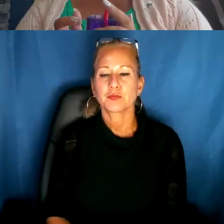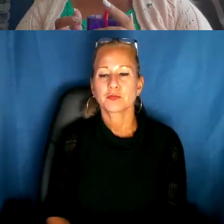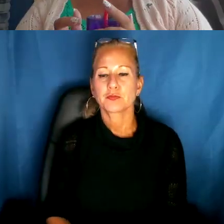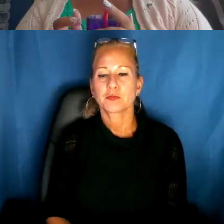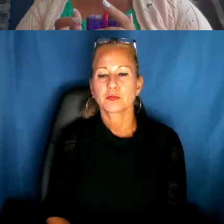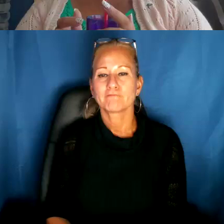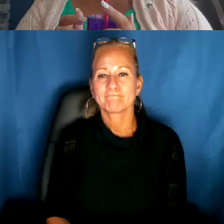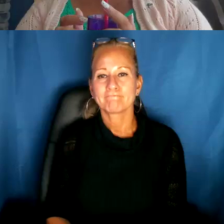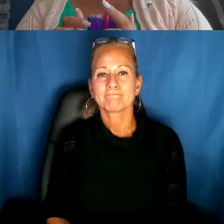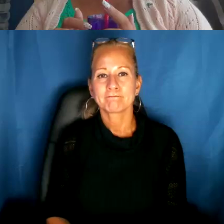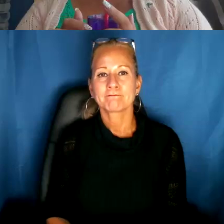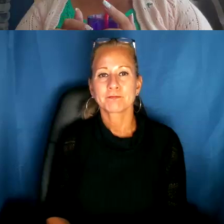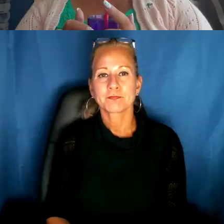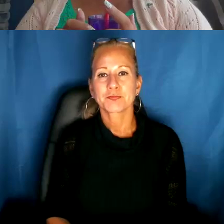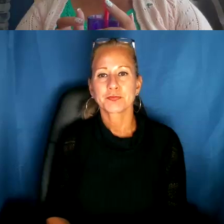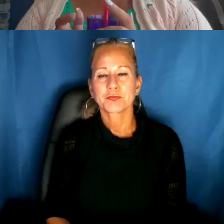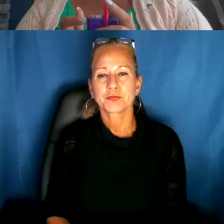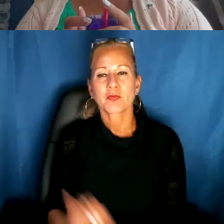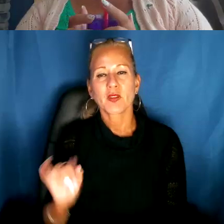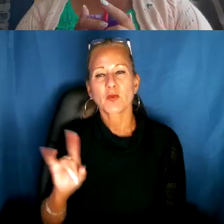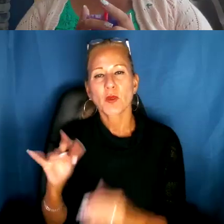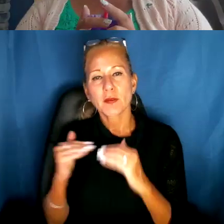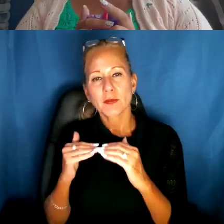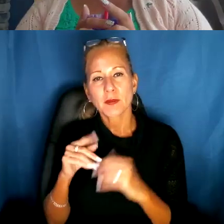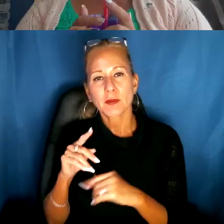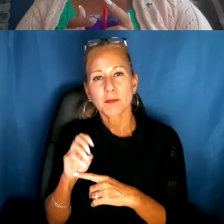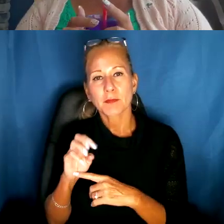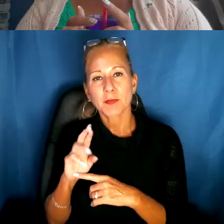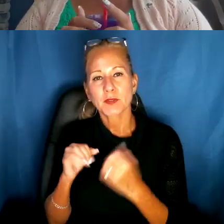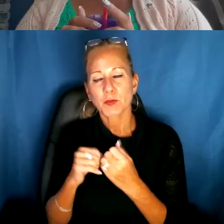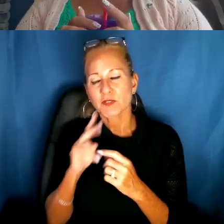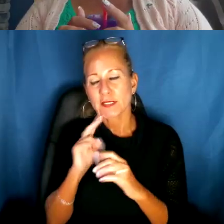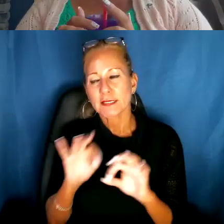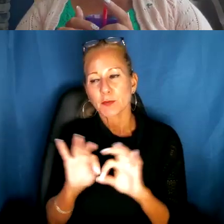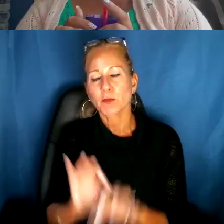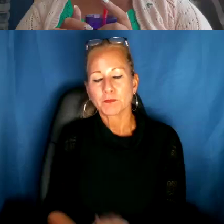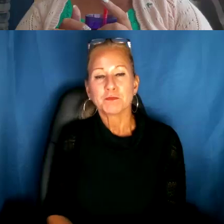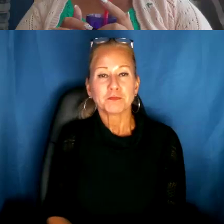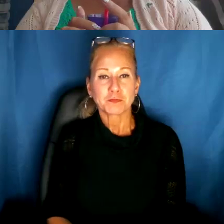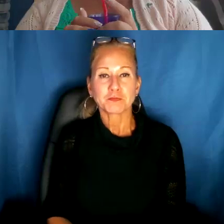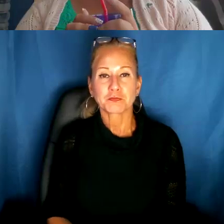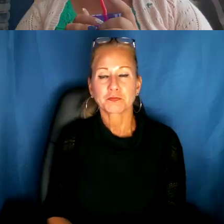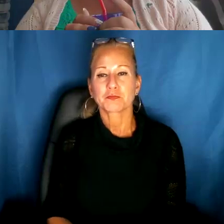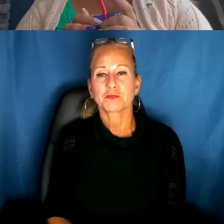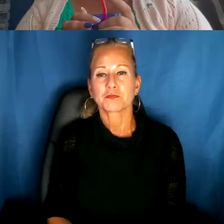I think that's where some of the peer support really is key here too. Mhm.